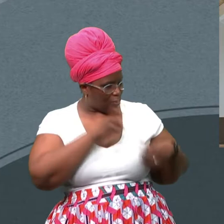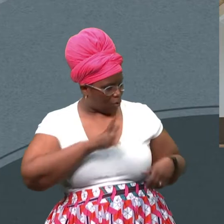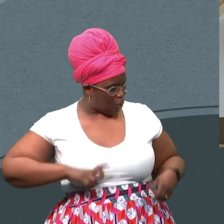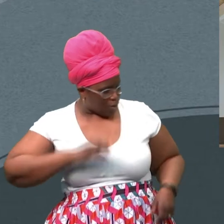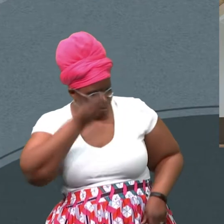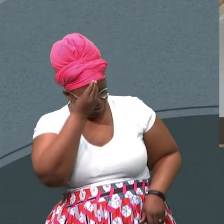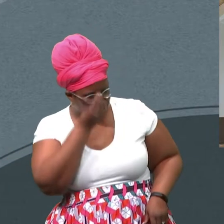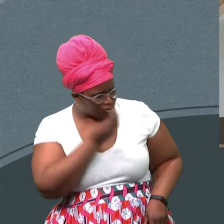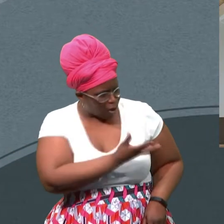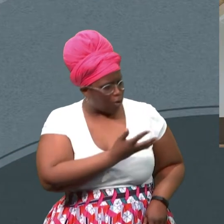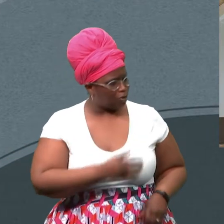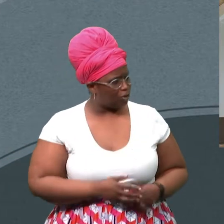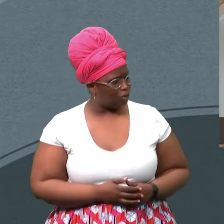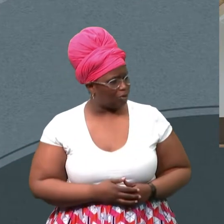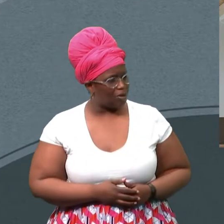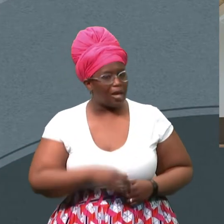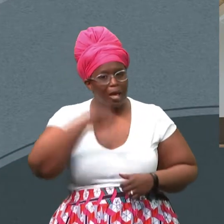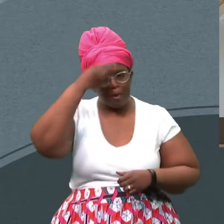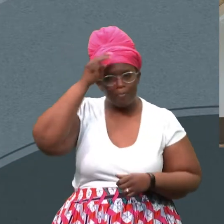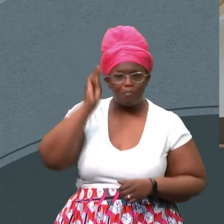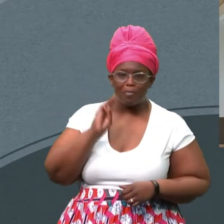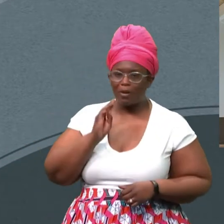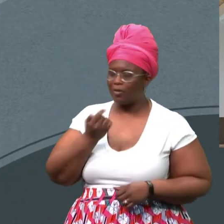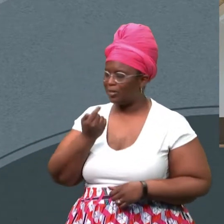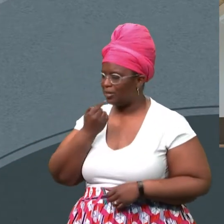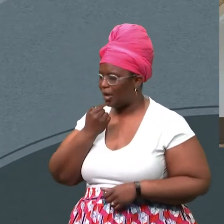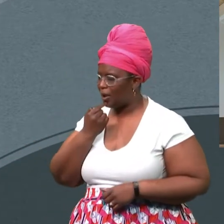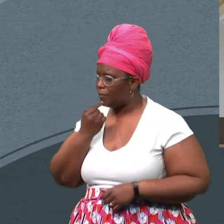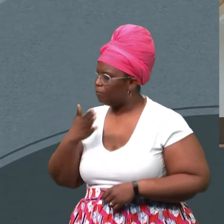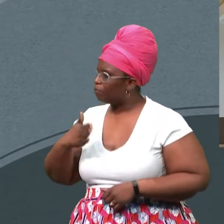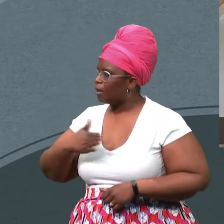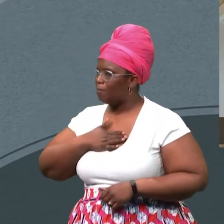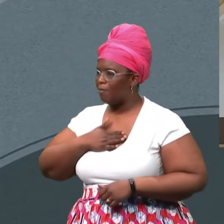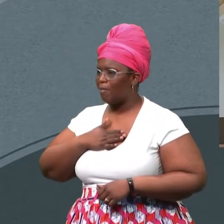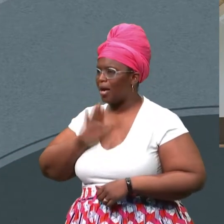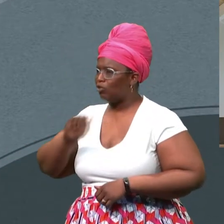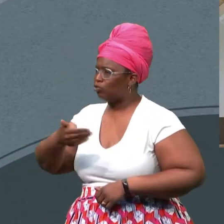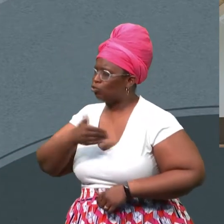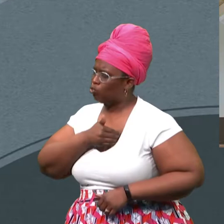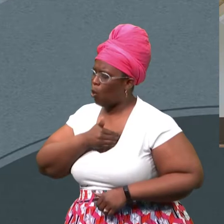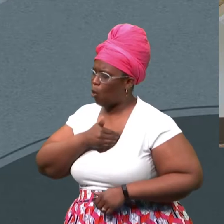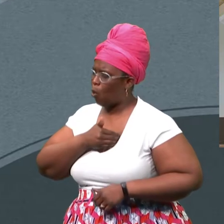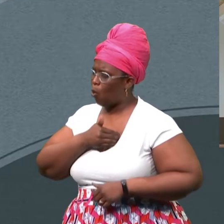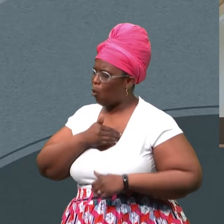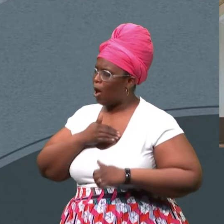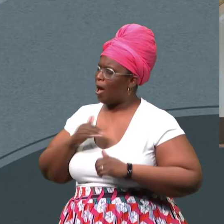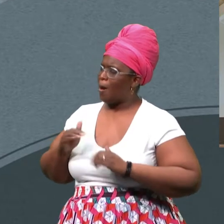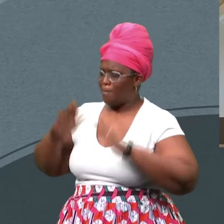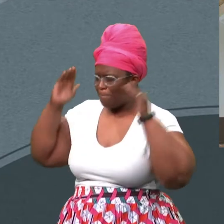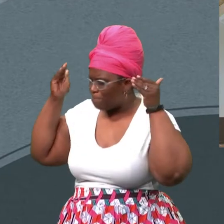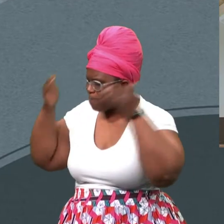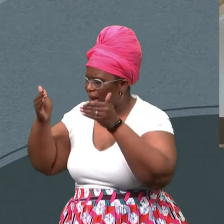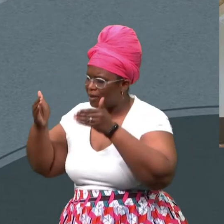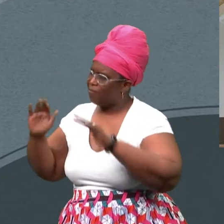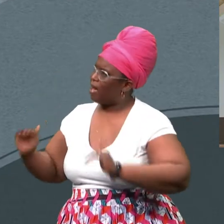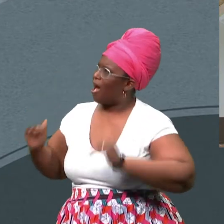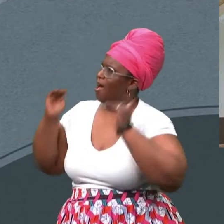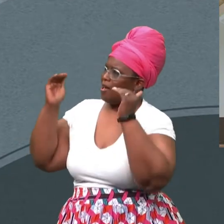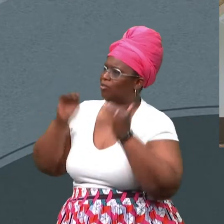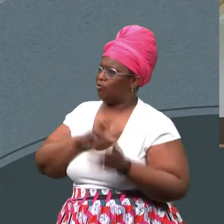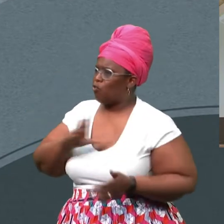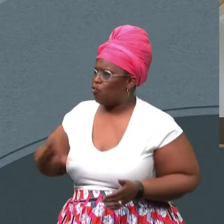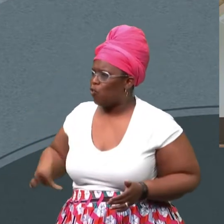Lord." And Mary said, "My soul magnifies the Lord. And